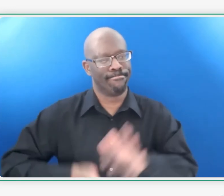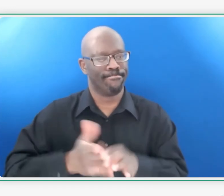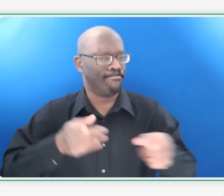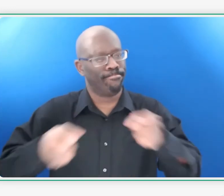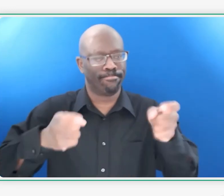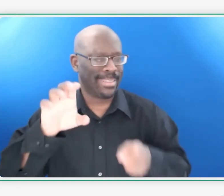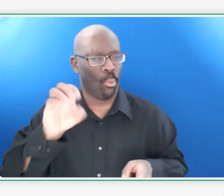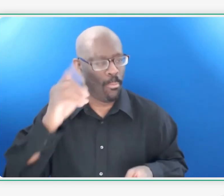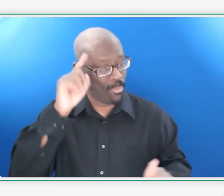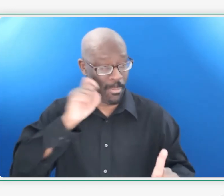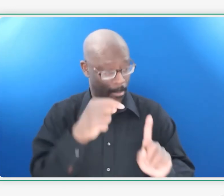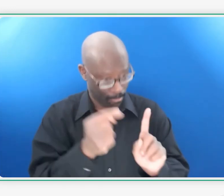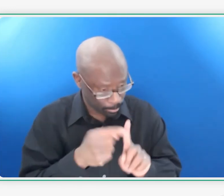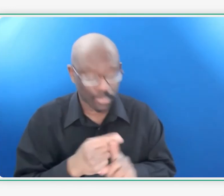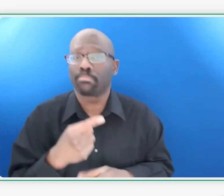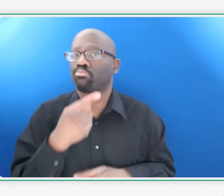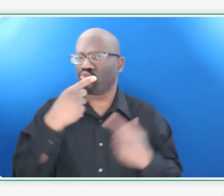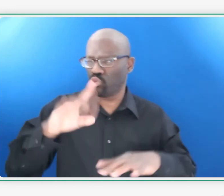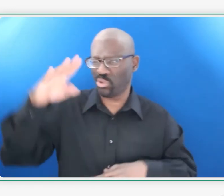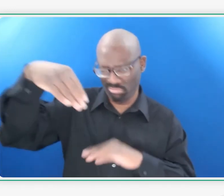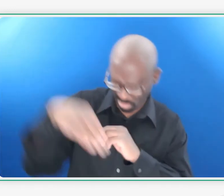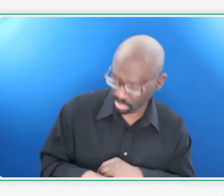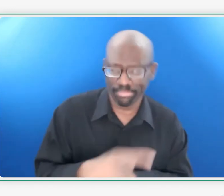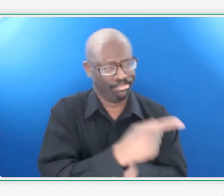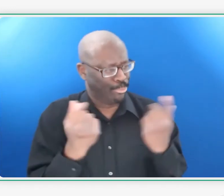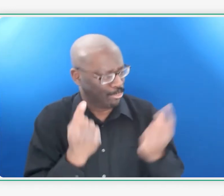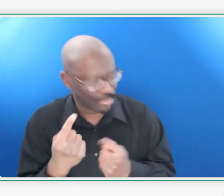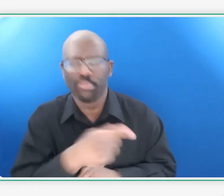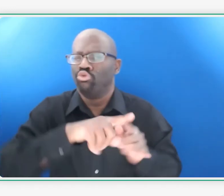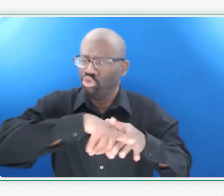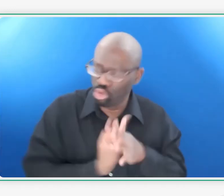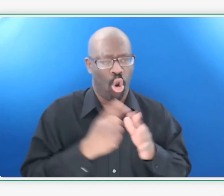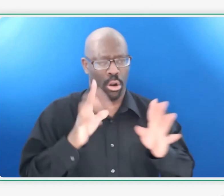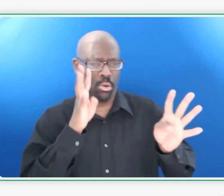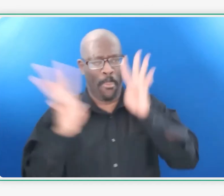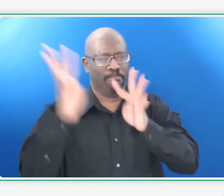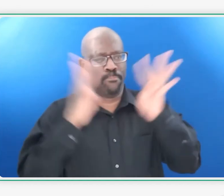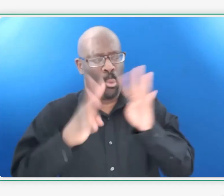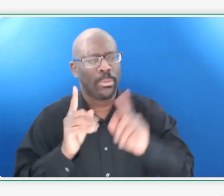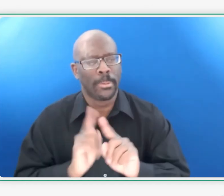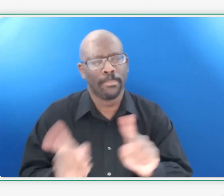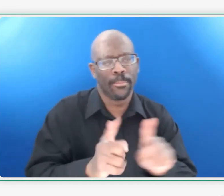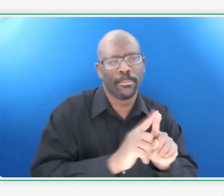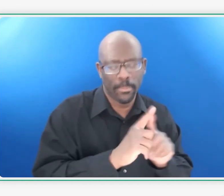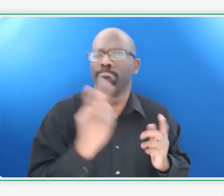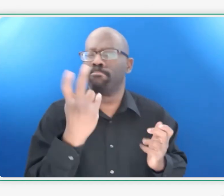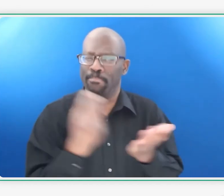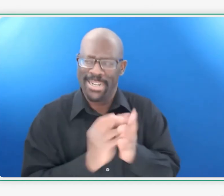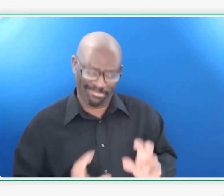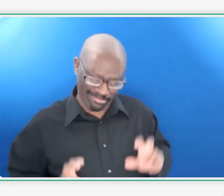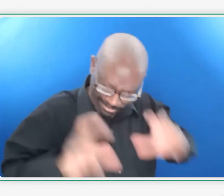Steve Jobs came back to the company and became the CEO. And during this time, Apple was